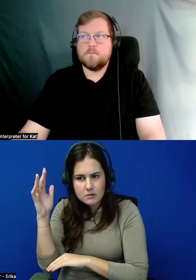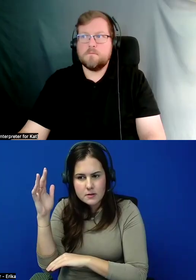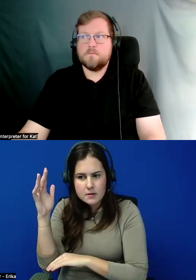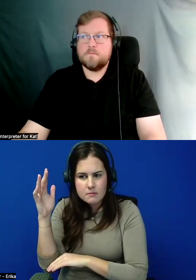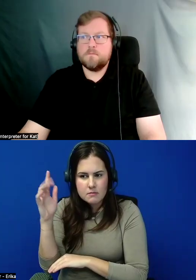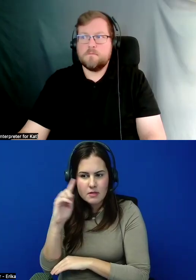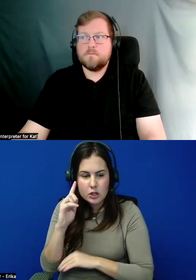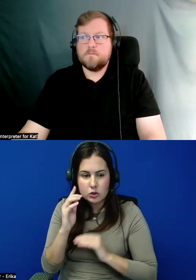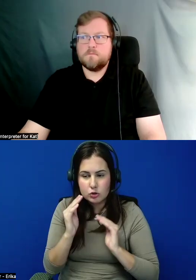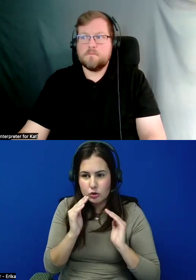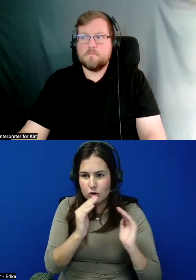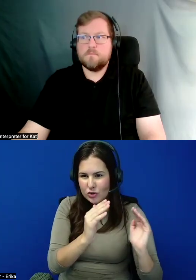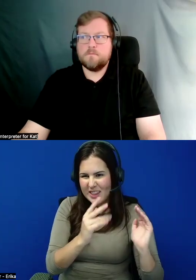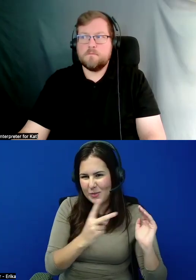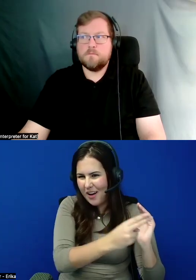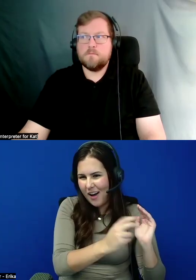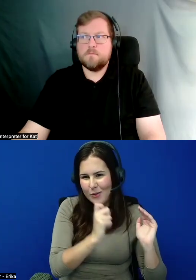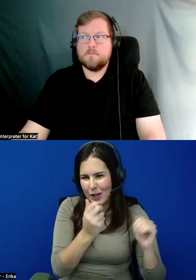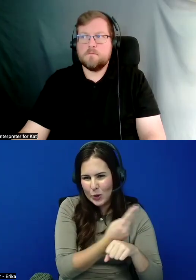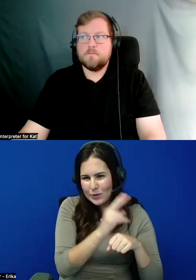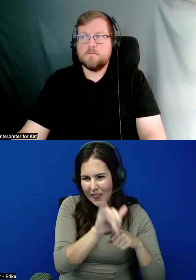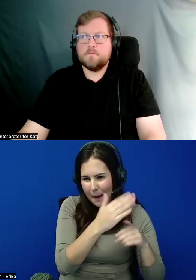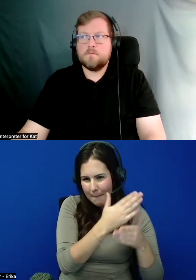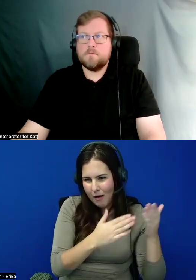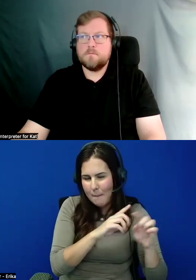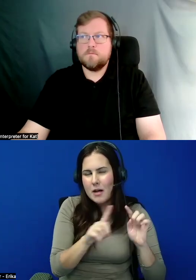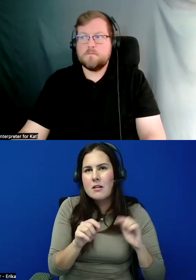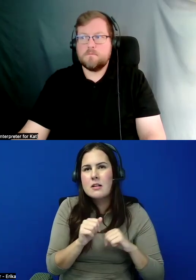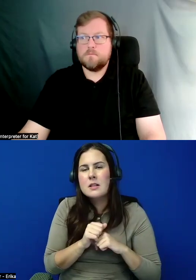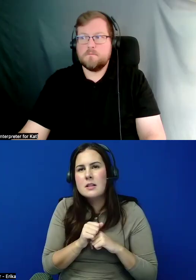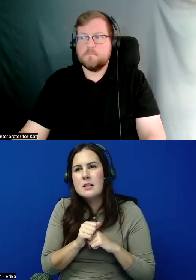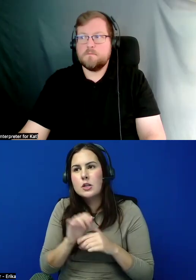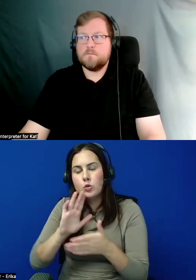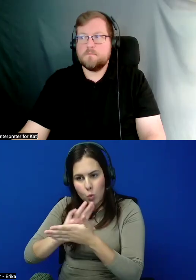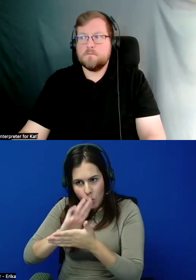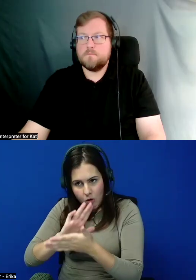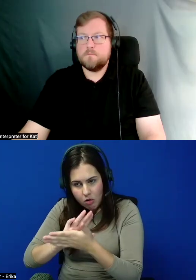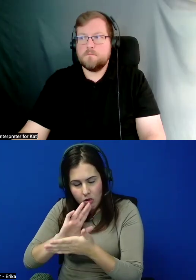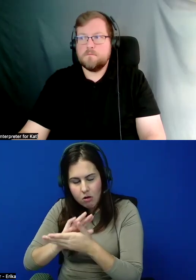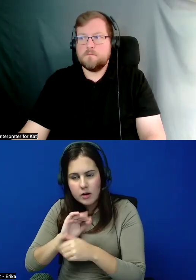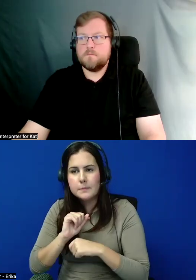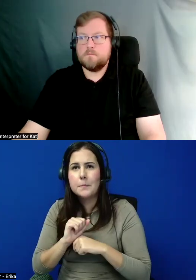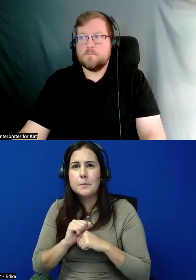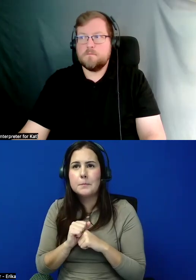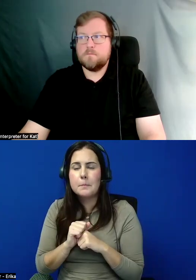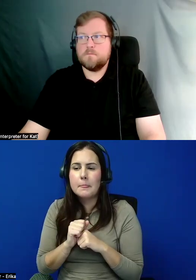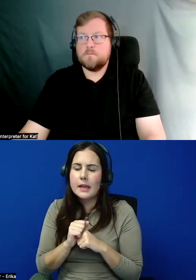street that got cut, theme we didn't use, and then like the school and